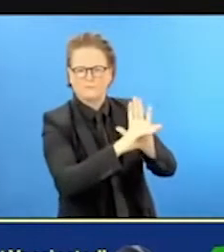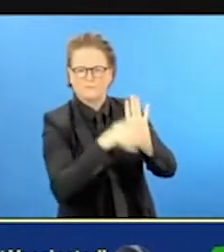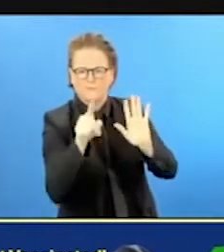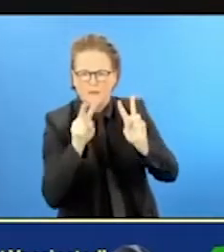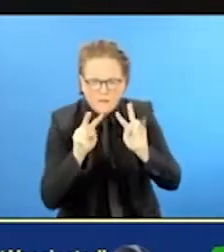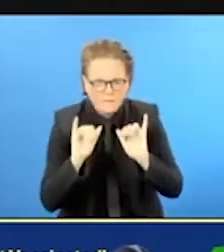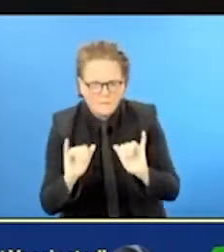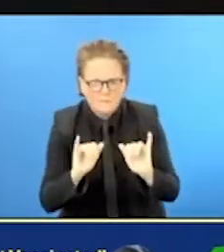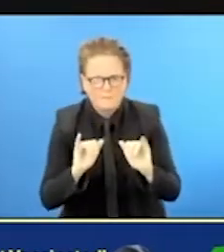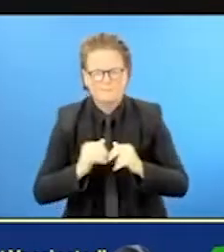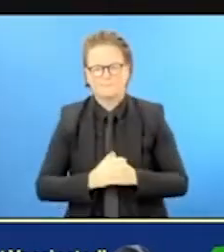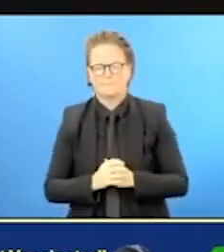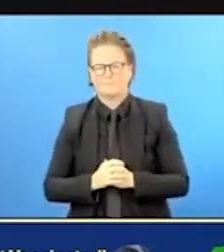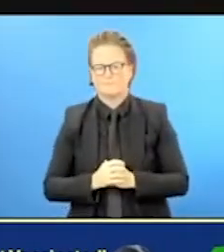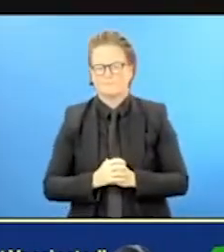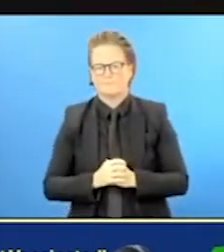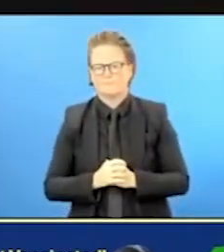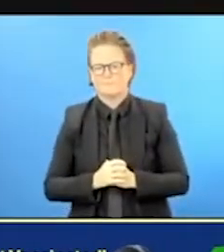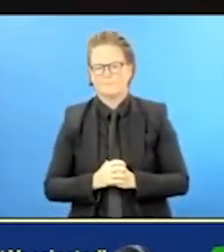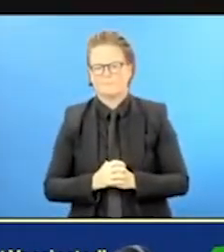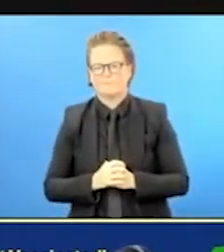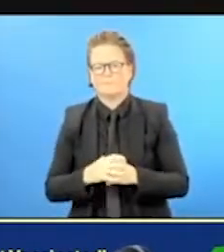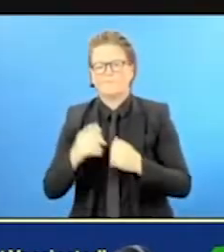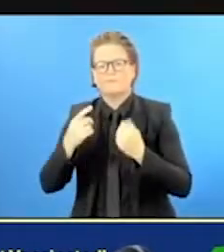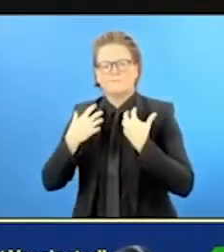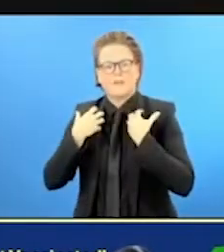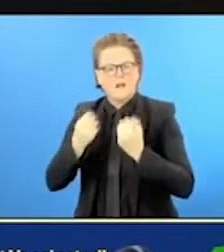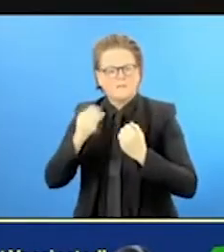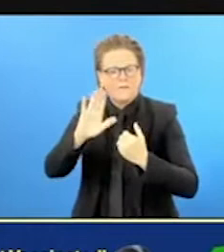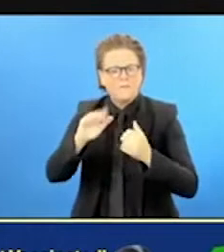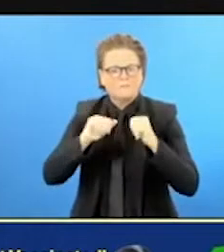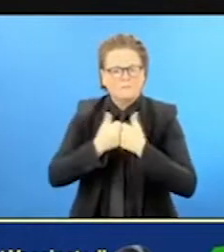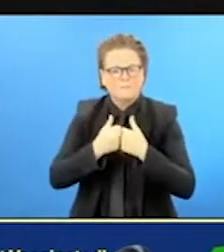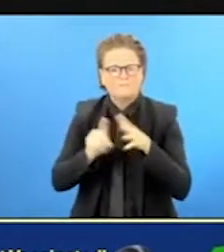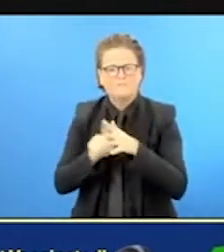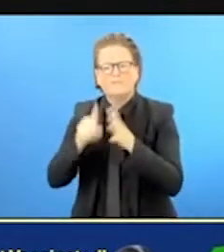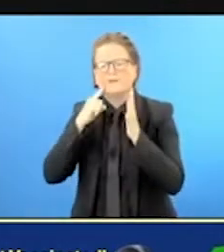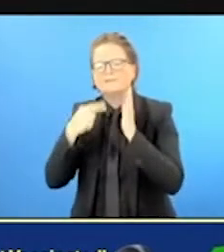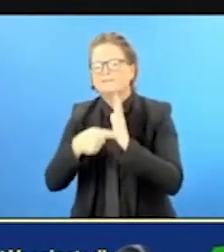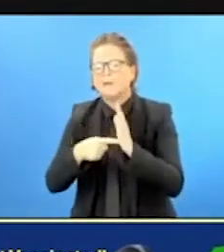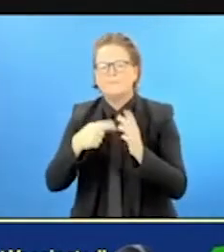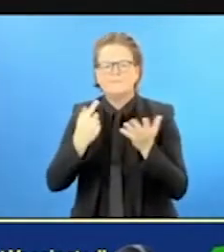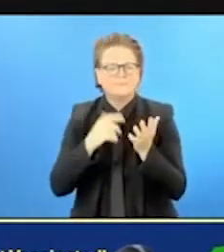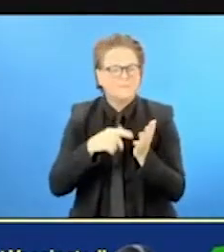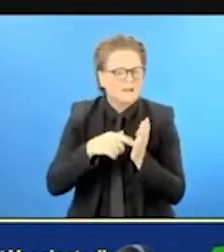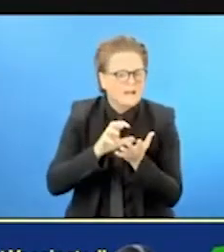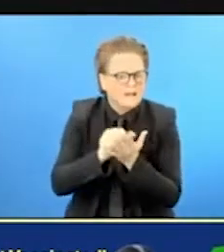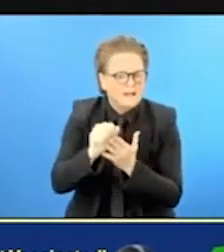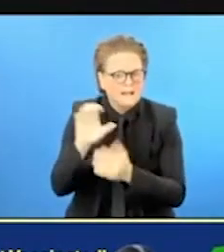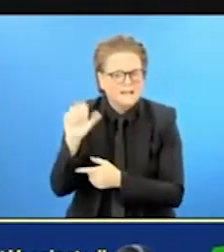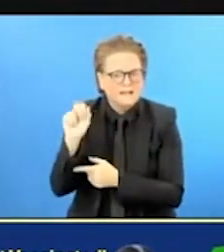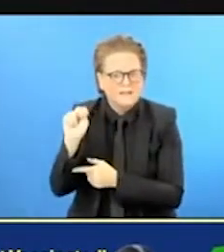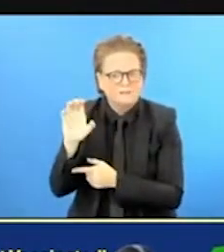of health conditions, those that have active cancer, those that have chronic kidney